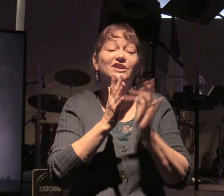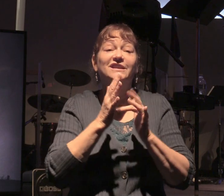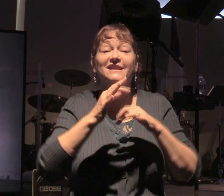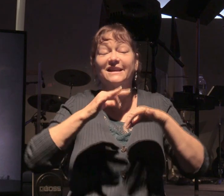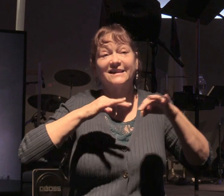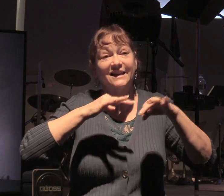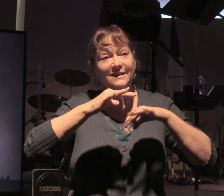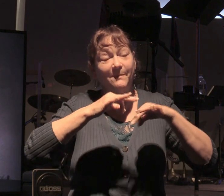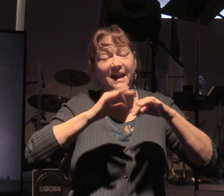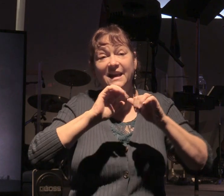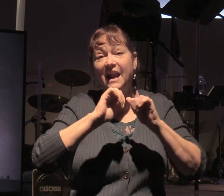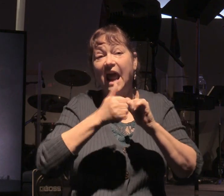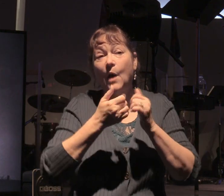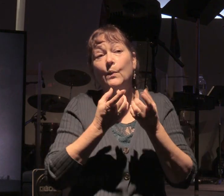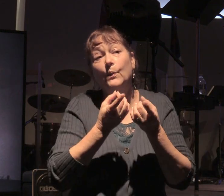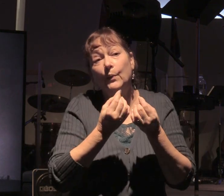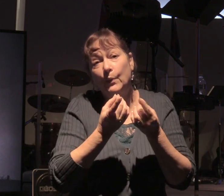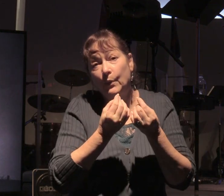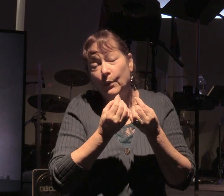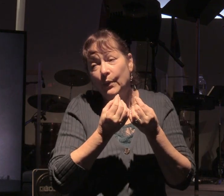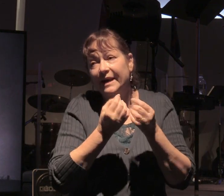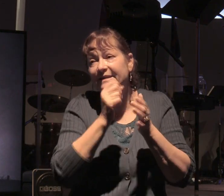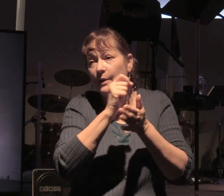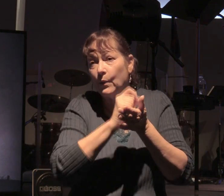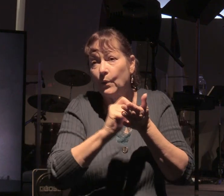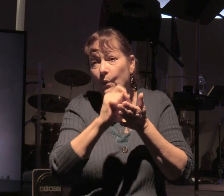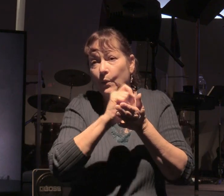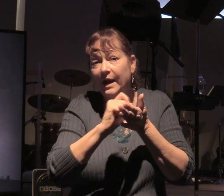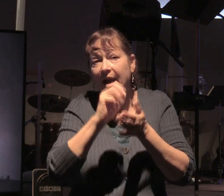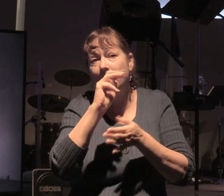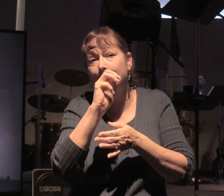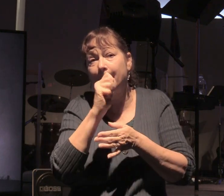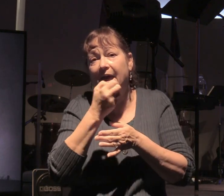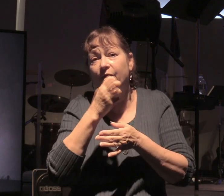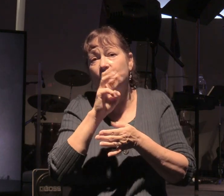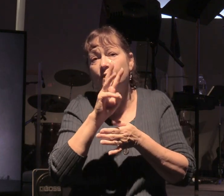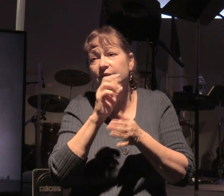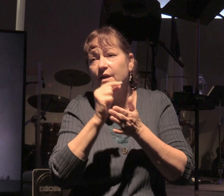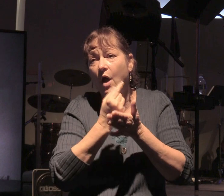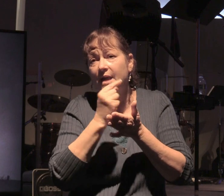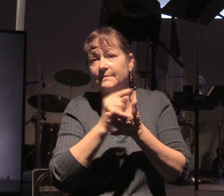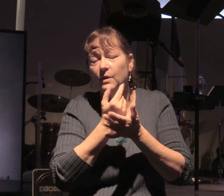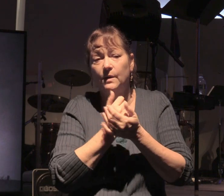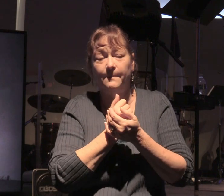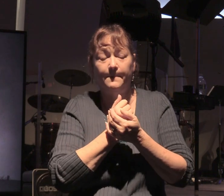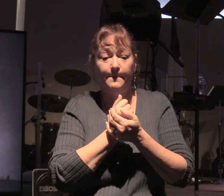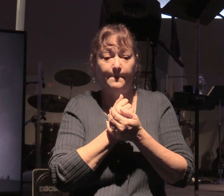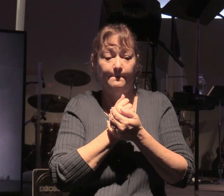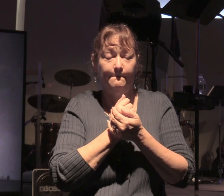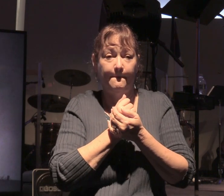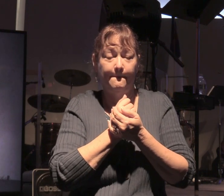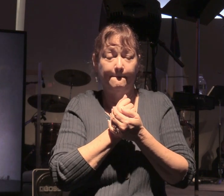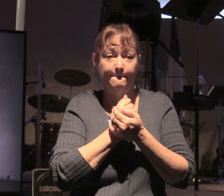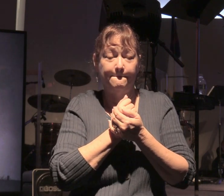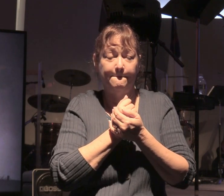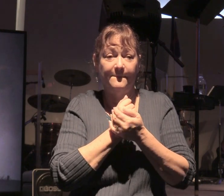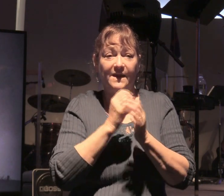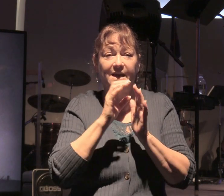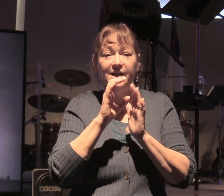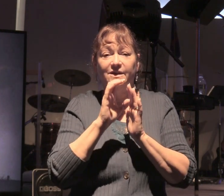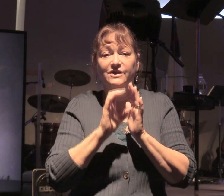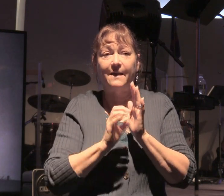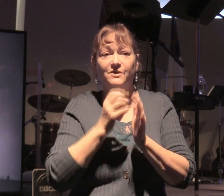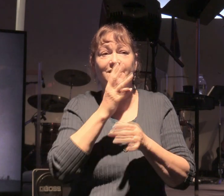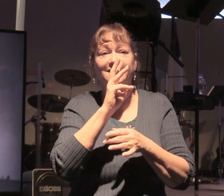that was and how to do it. It's written in Matthew's gospel. Chapter